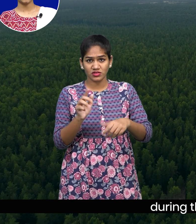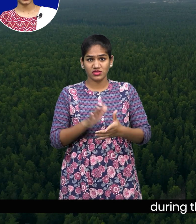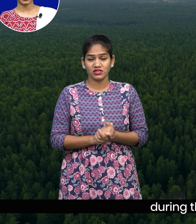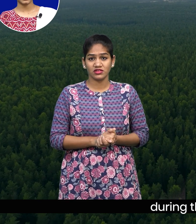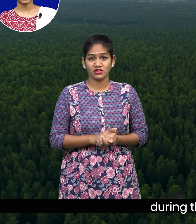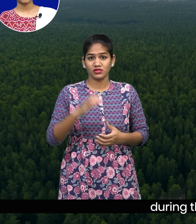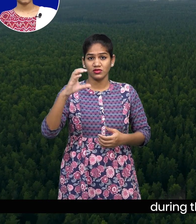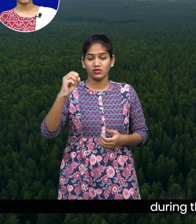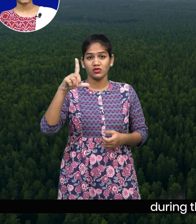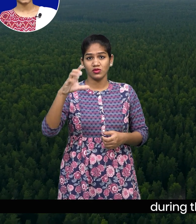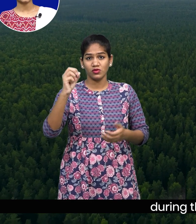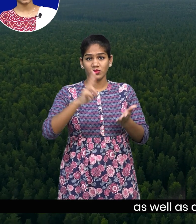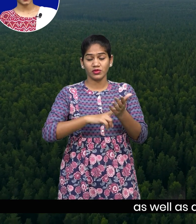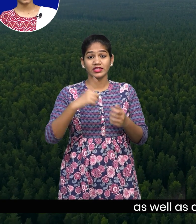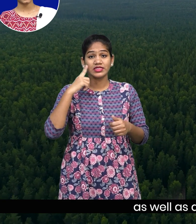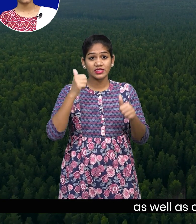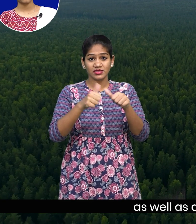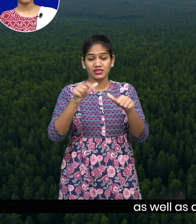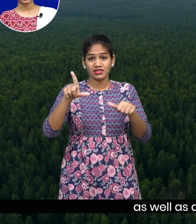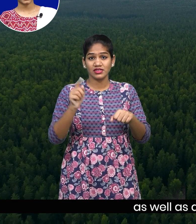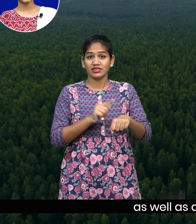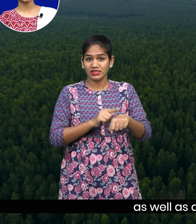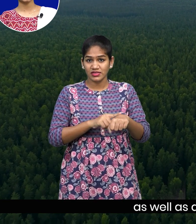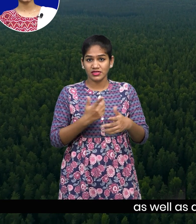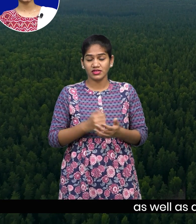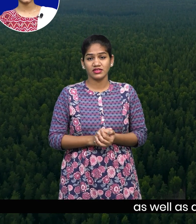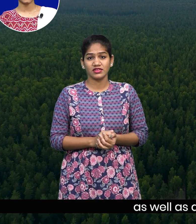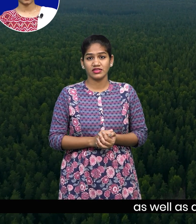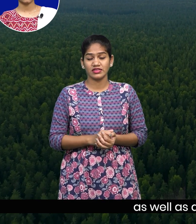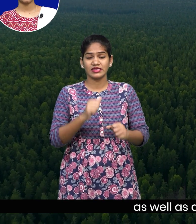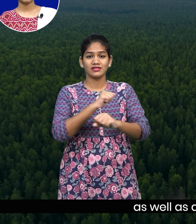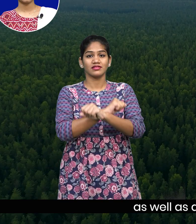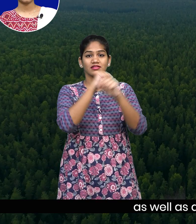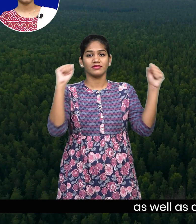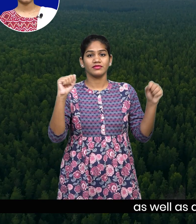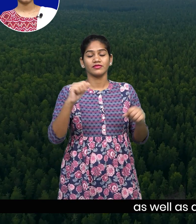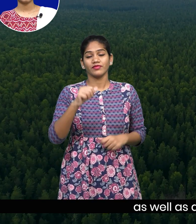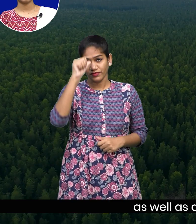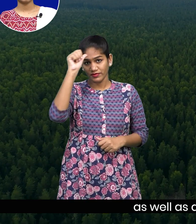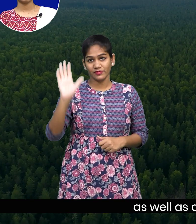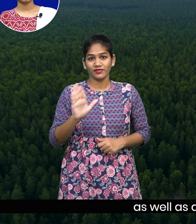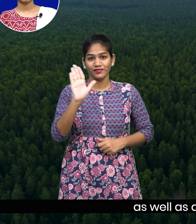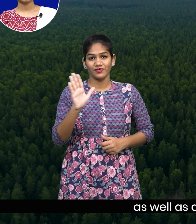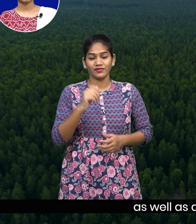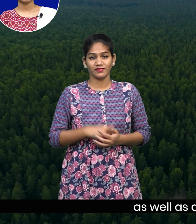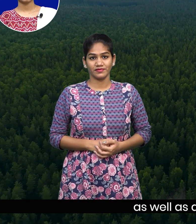colonial period as well as in independent India.